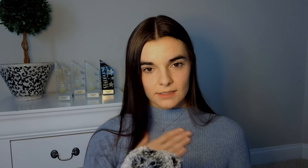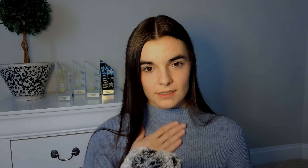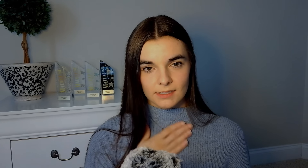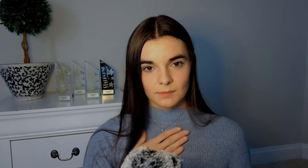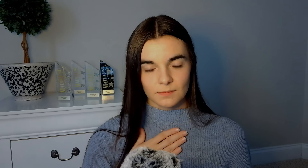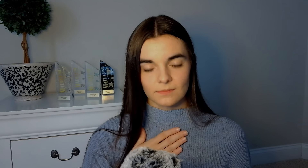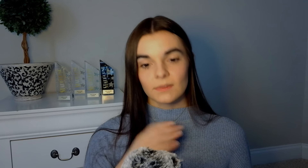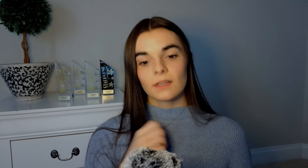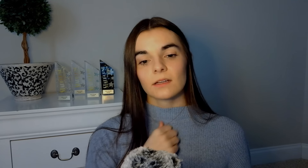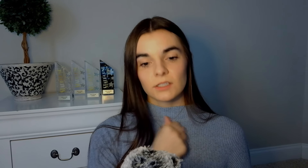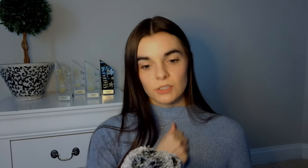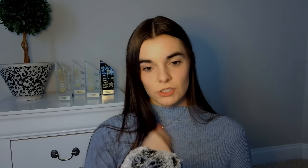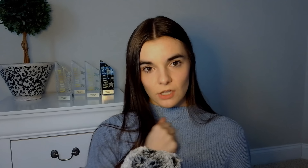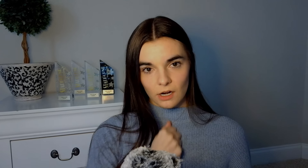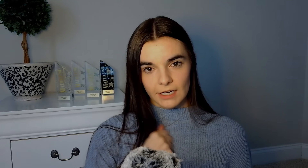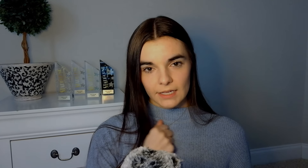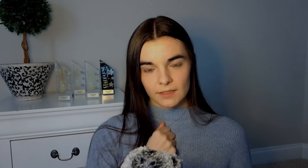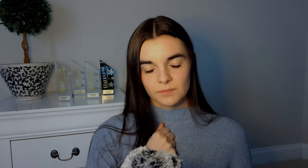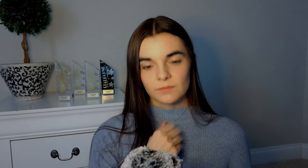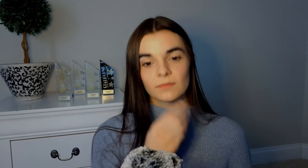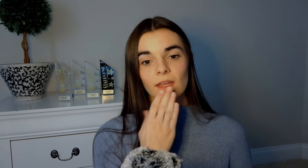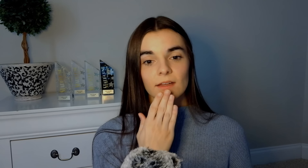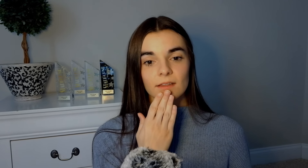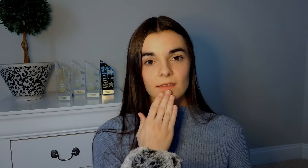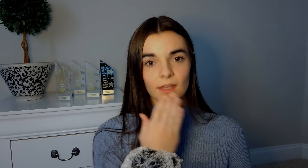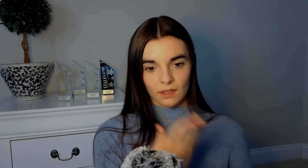Please, sorry, thank you,